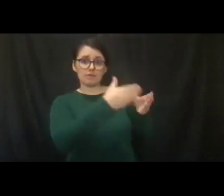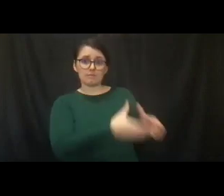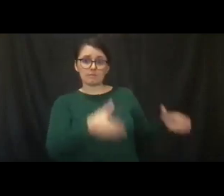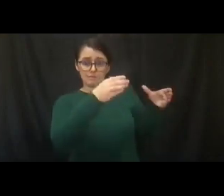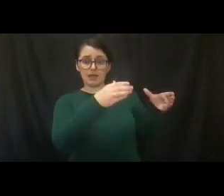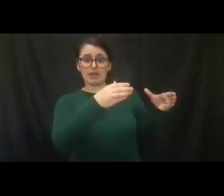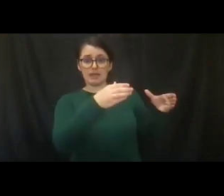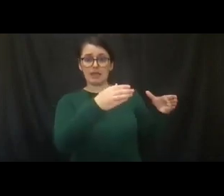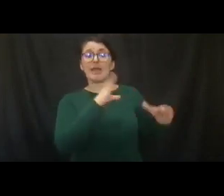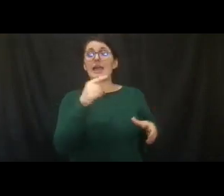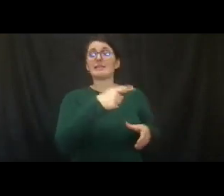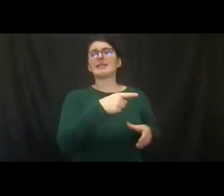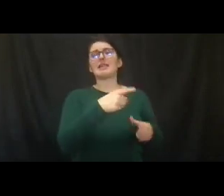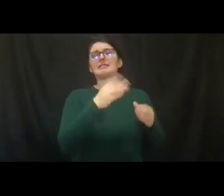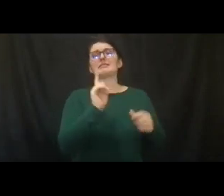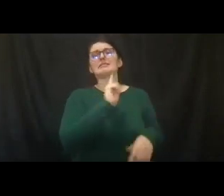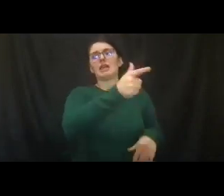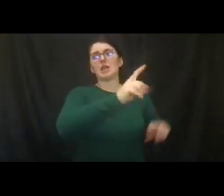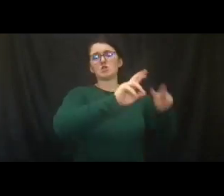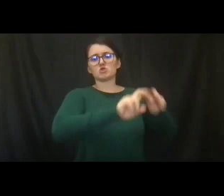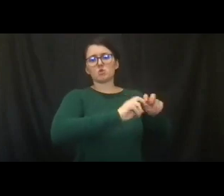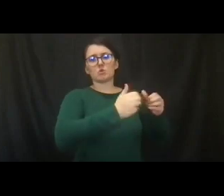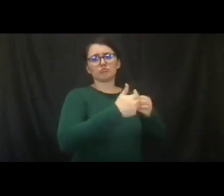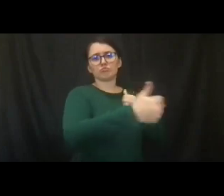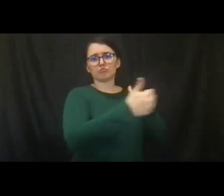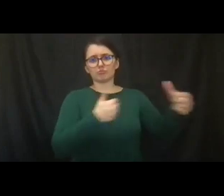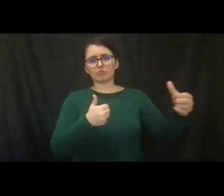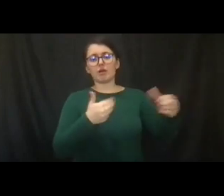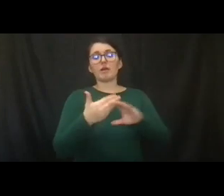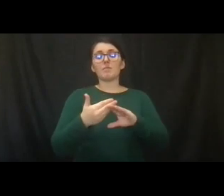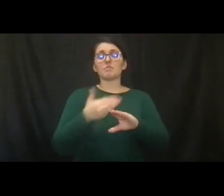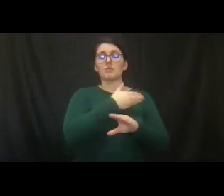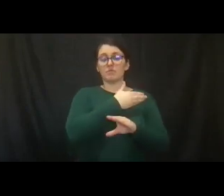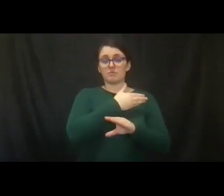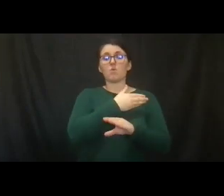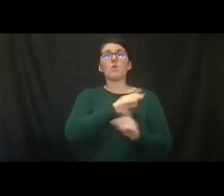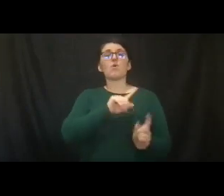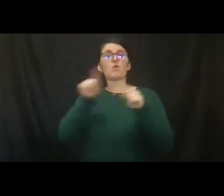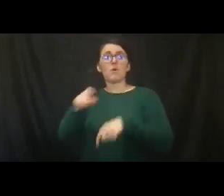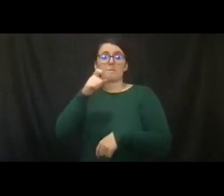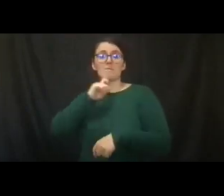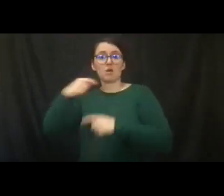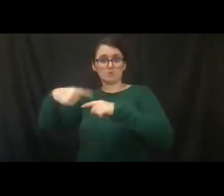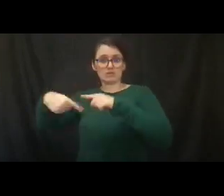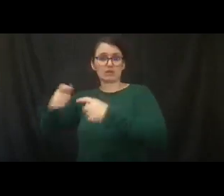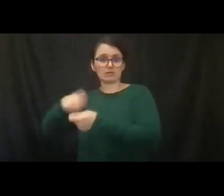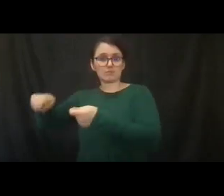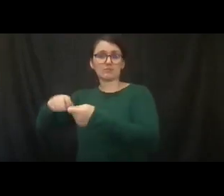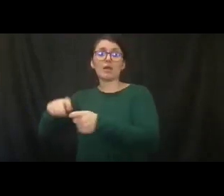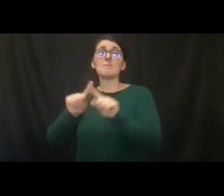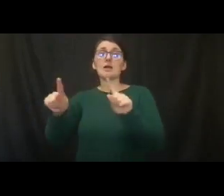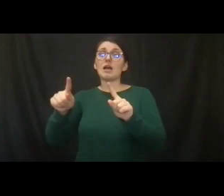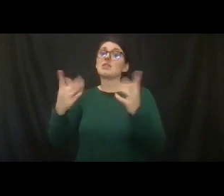will actually sort it and separate it after they take it to the metal recycler. But they want that metal, so they're